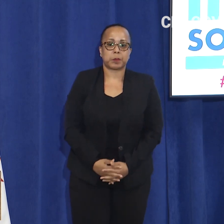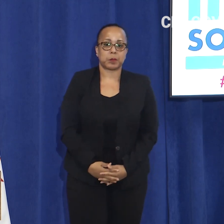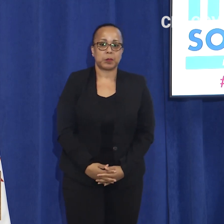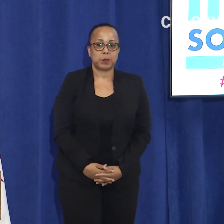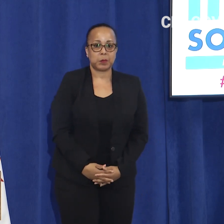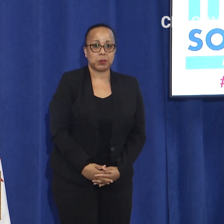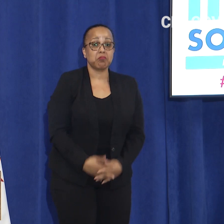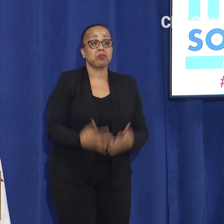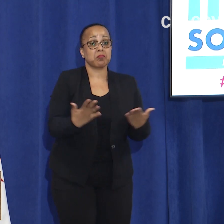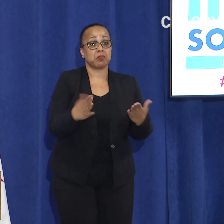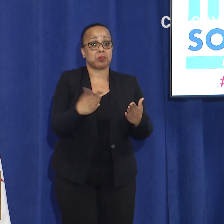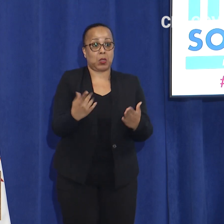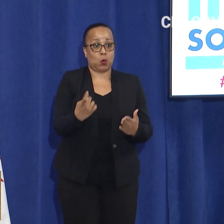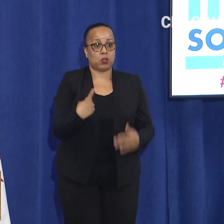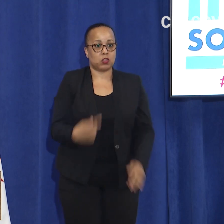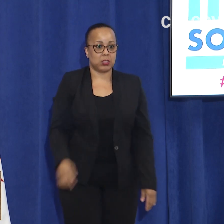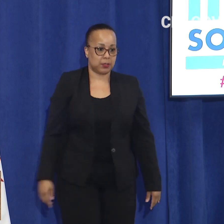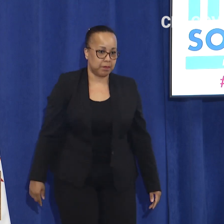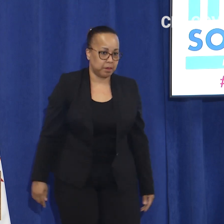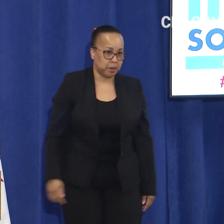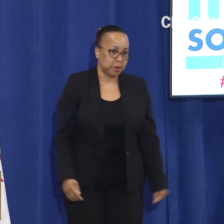I'm happy to take your questions at this time.